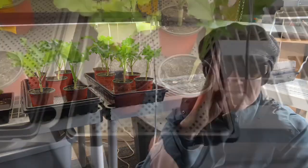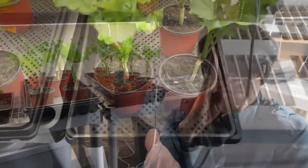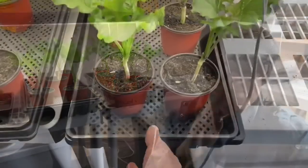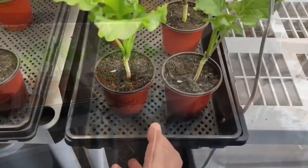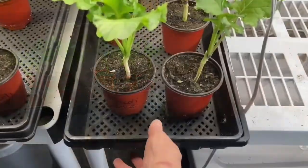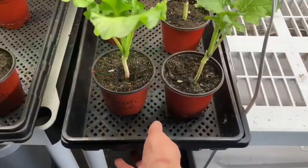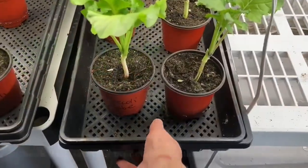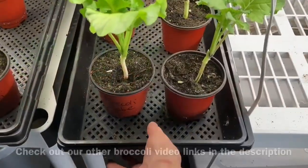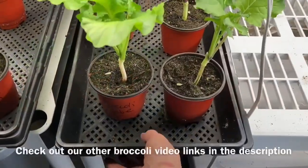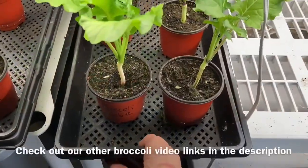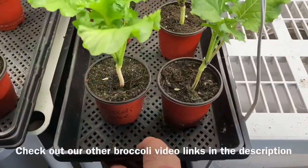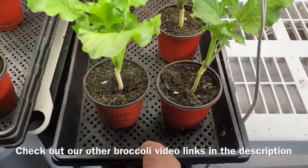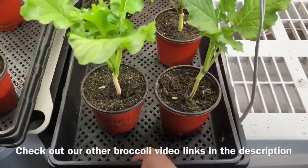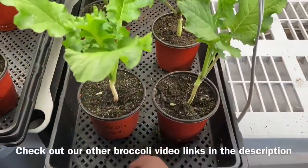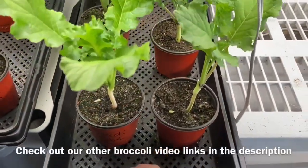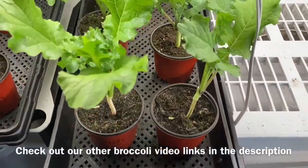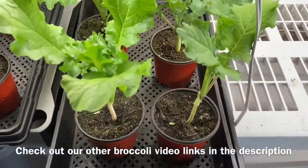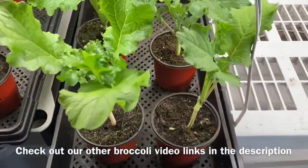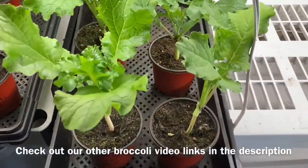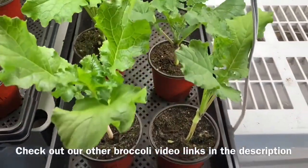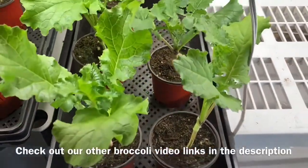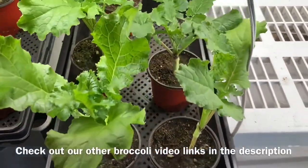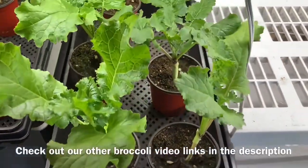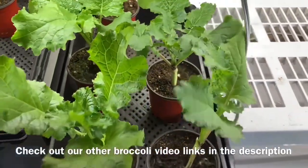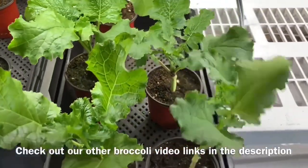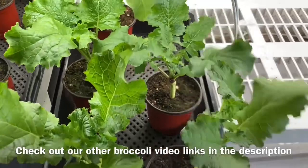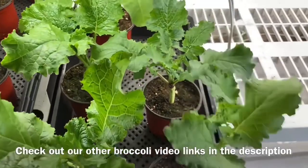To help it grow up straight.